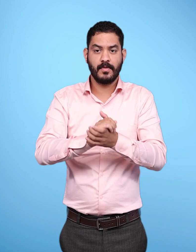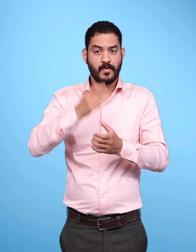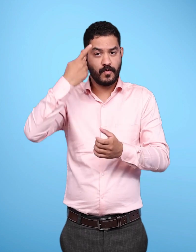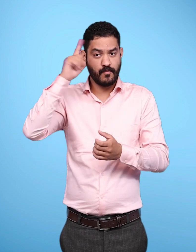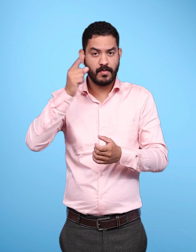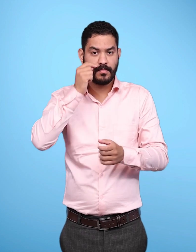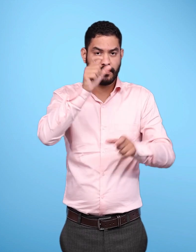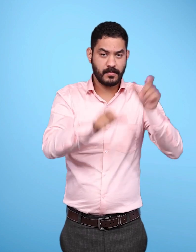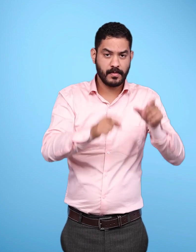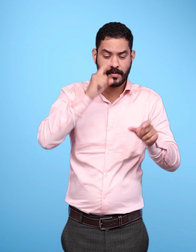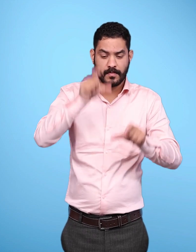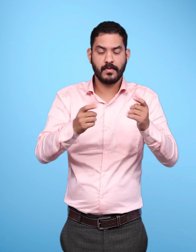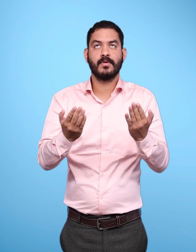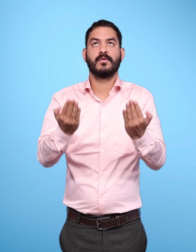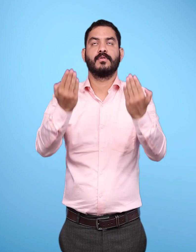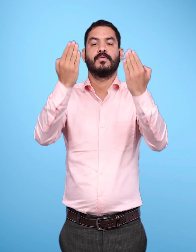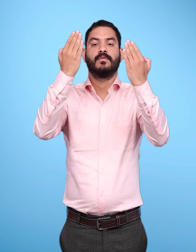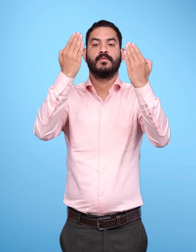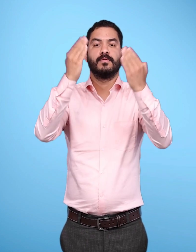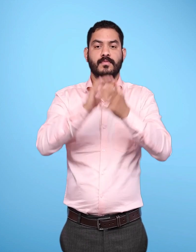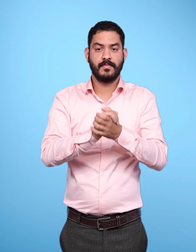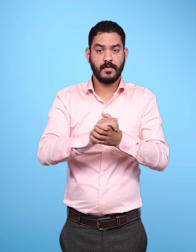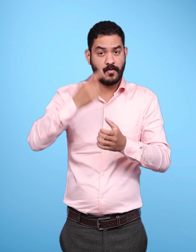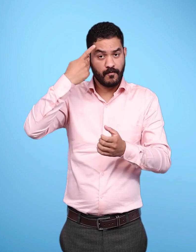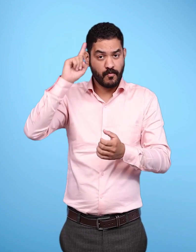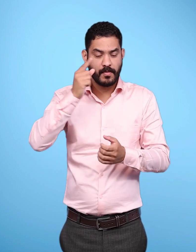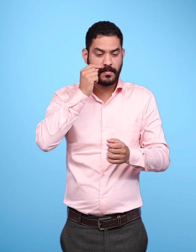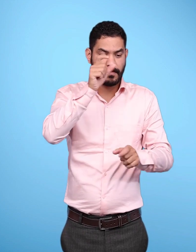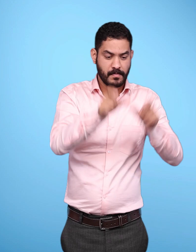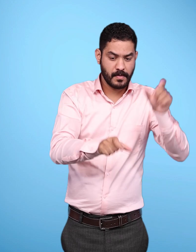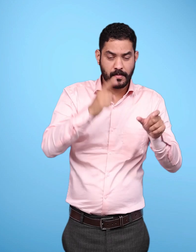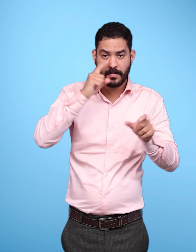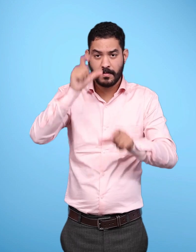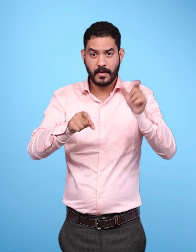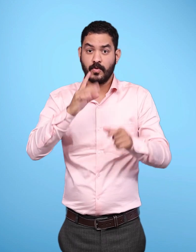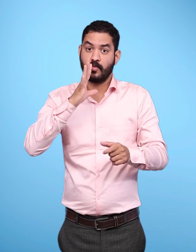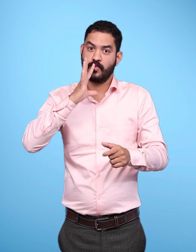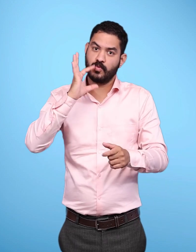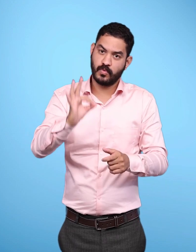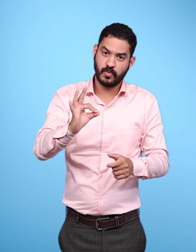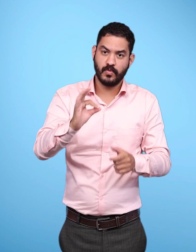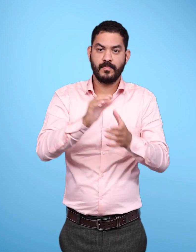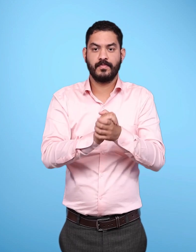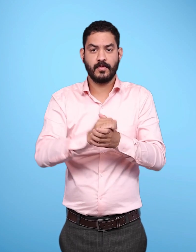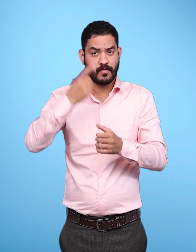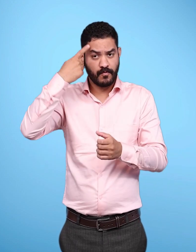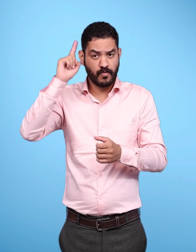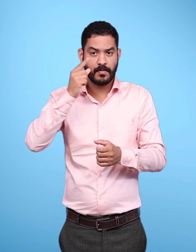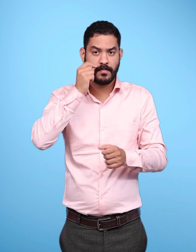for devout men and women, for true men and women, for men and